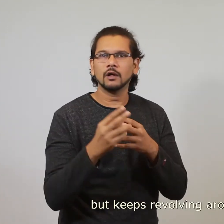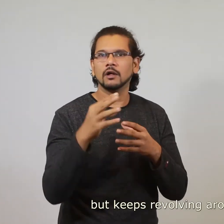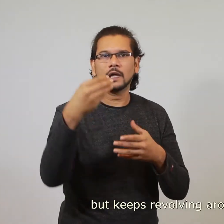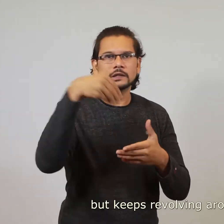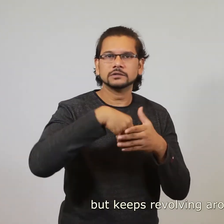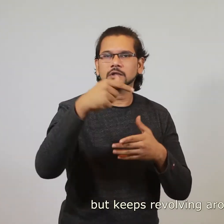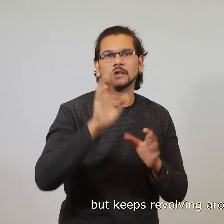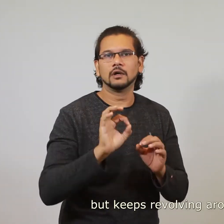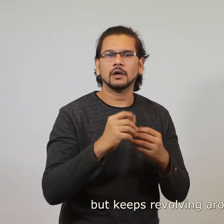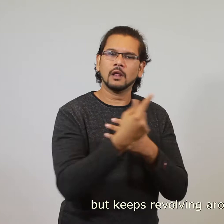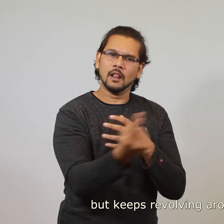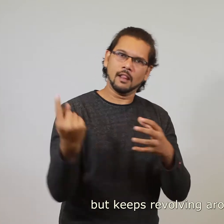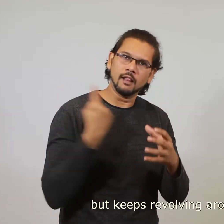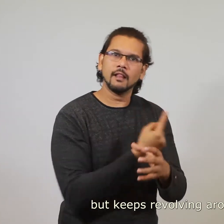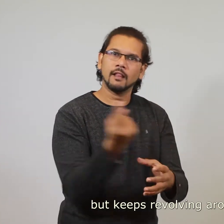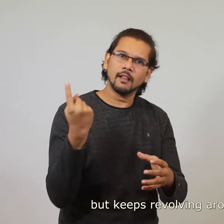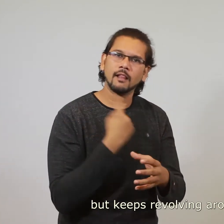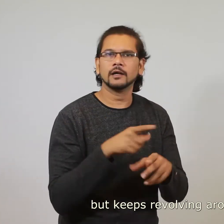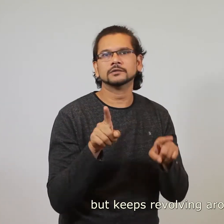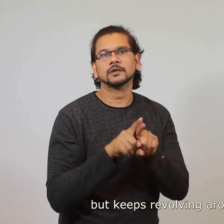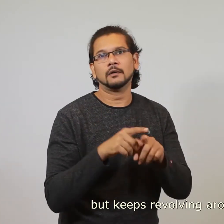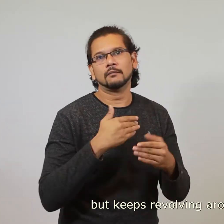but keeps revolving around it.